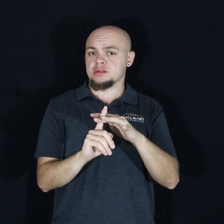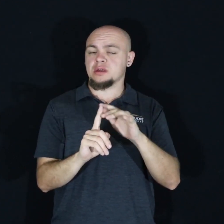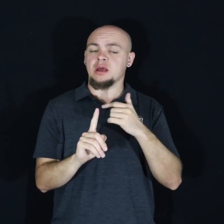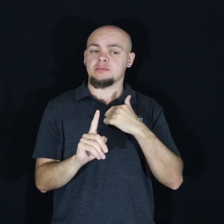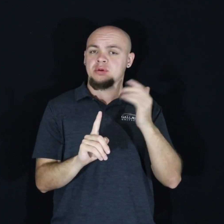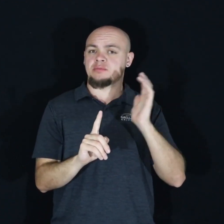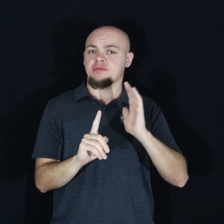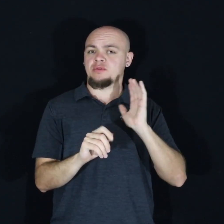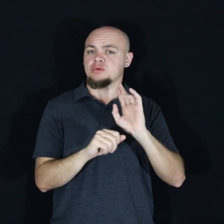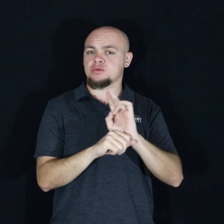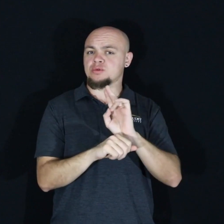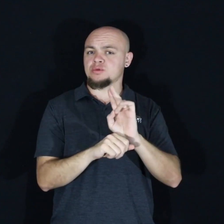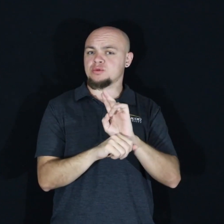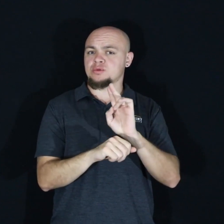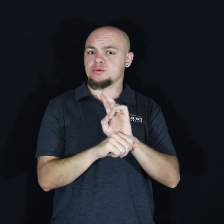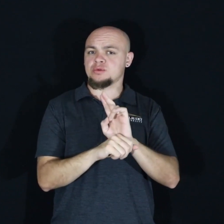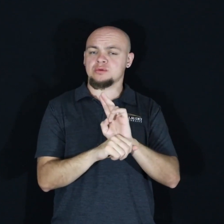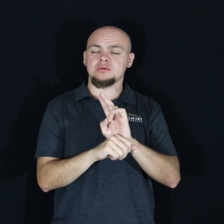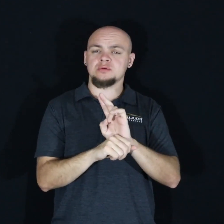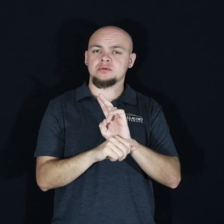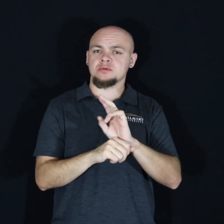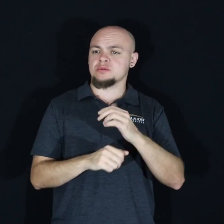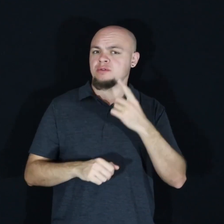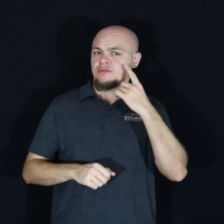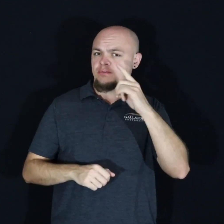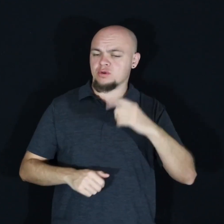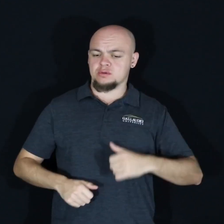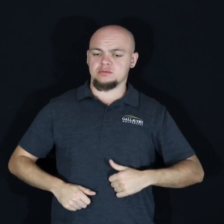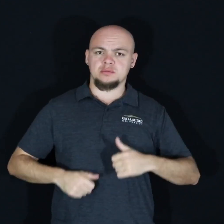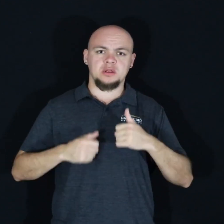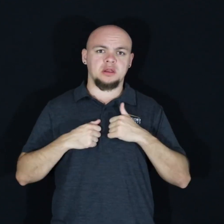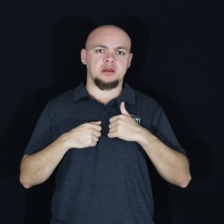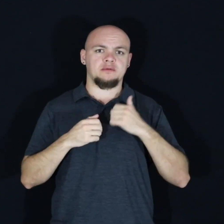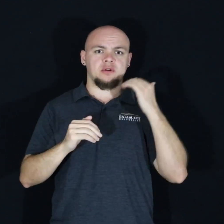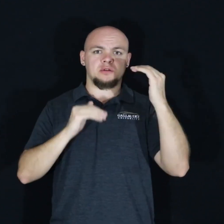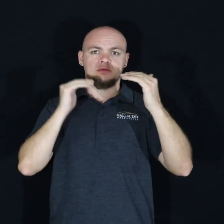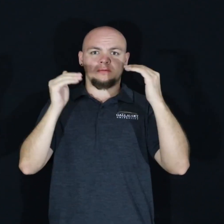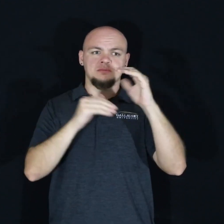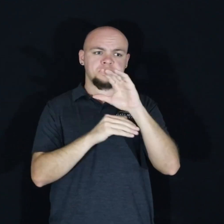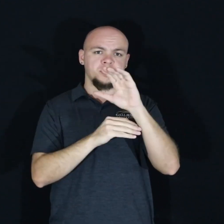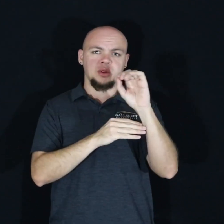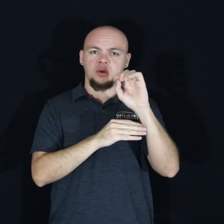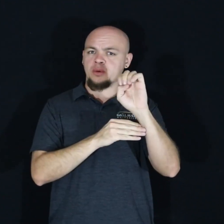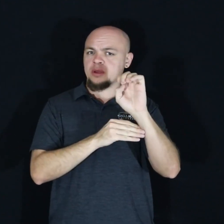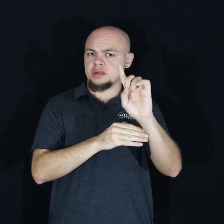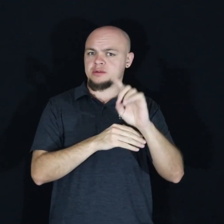used in navigating the adult world that is co-ed.